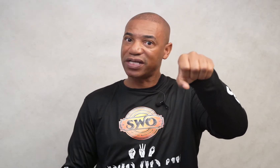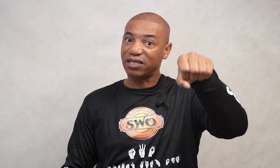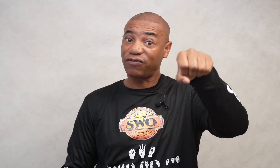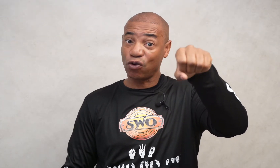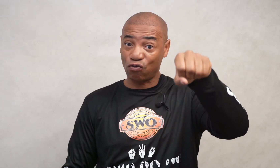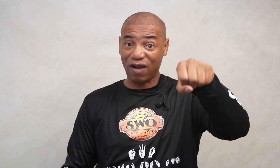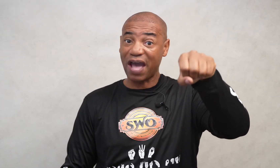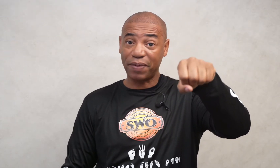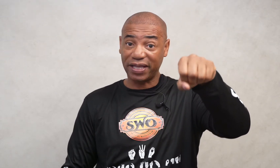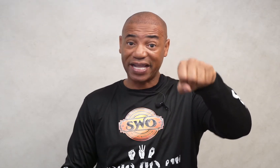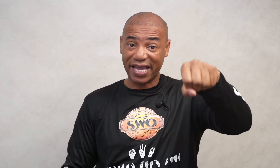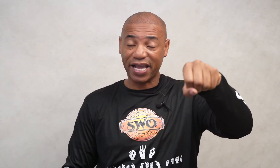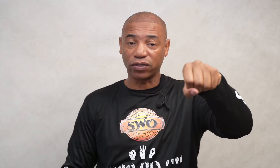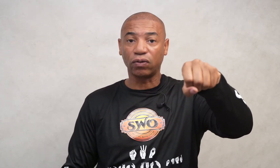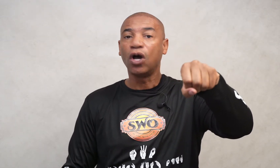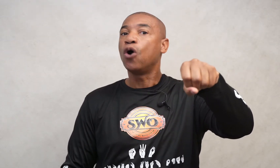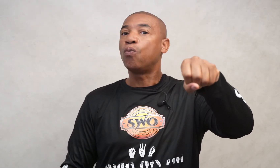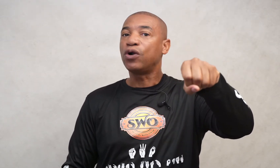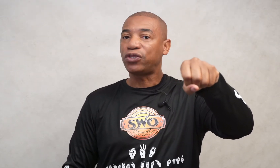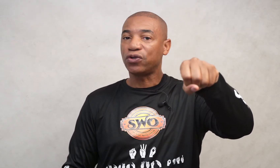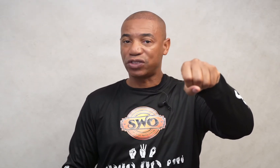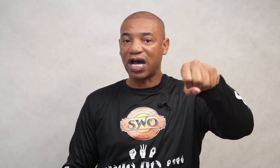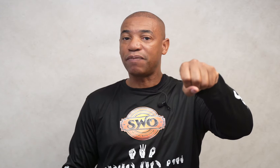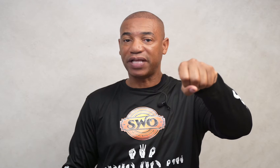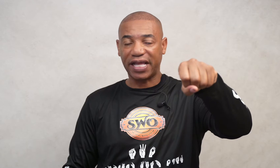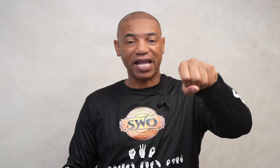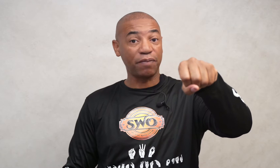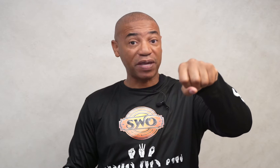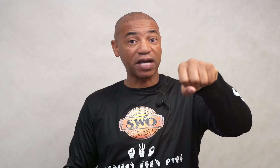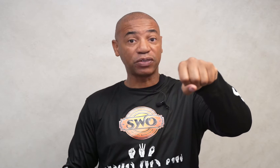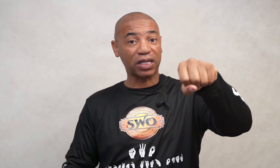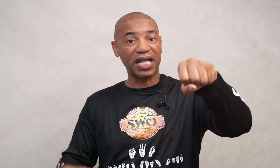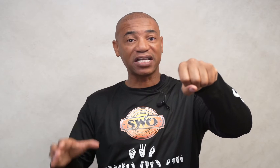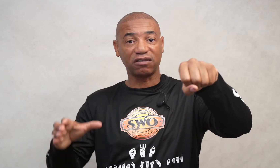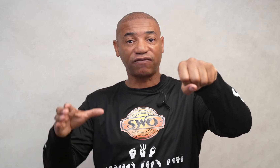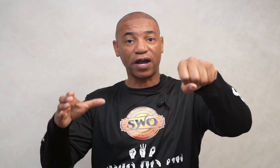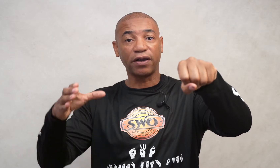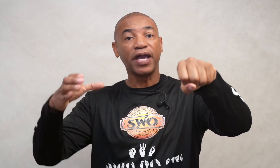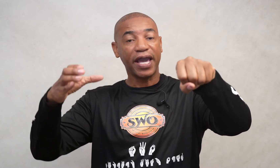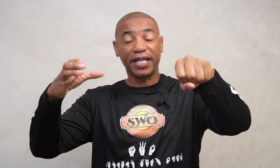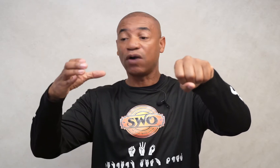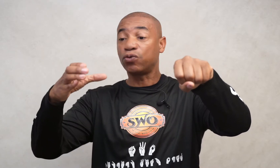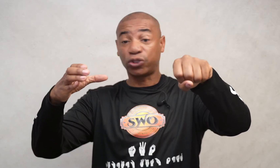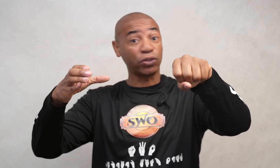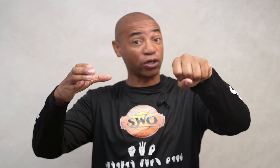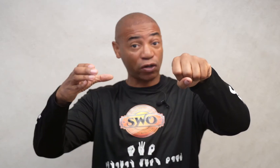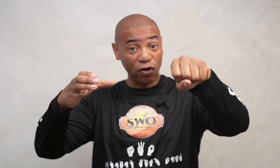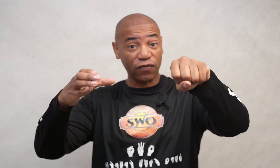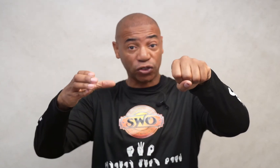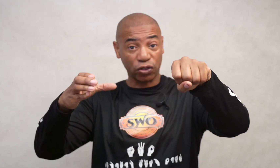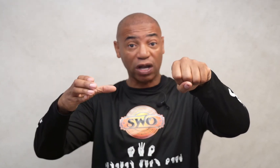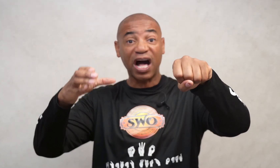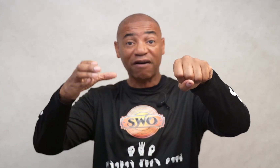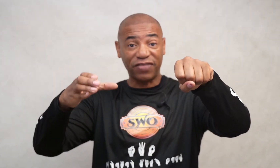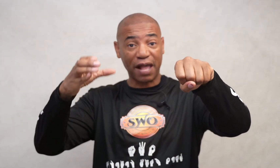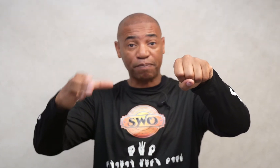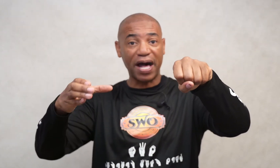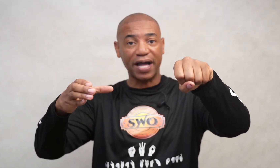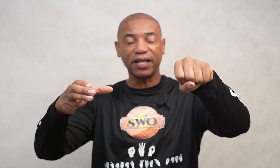if you're grabbing that handle. With your dominant hand, it becomes a classifier, and that will show the curvature of that pot. Now